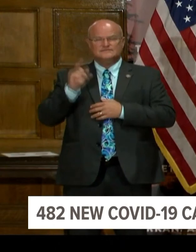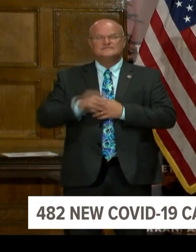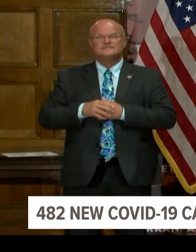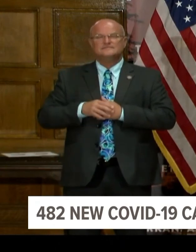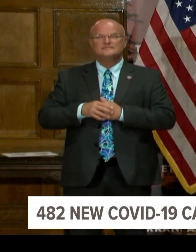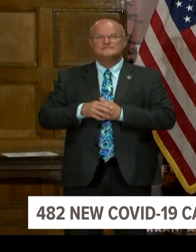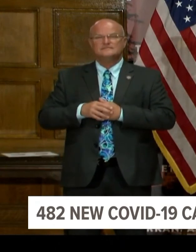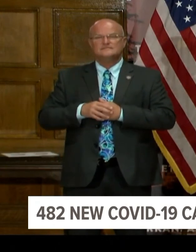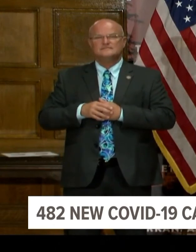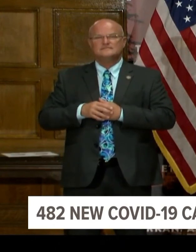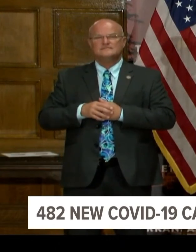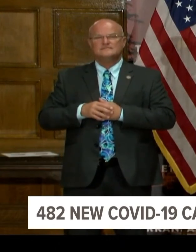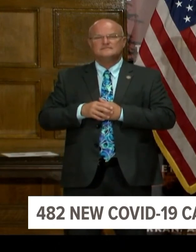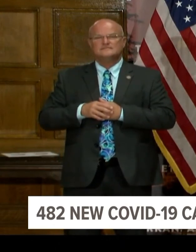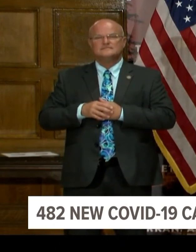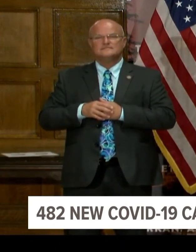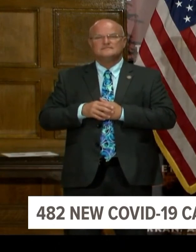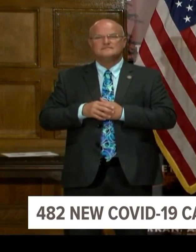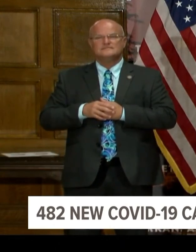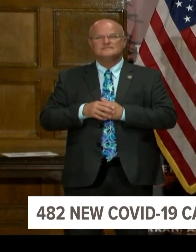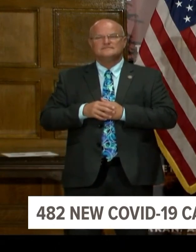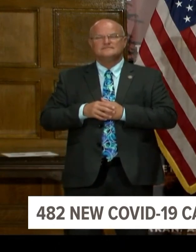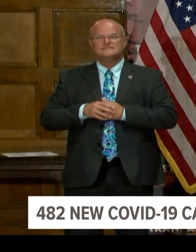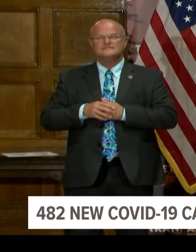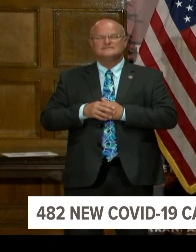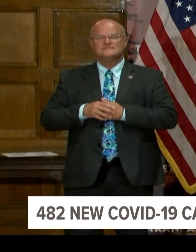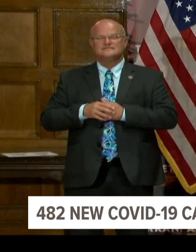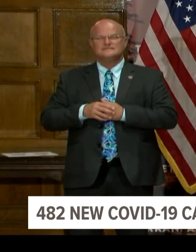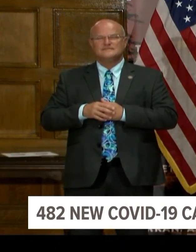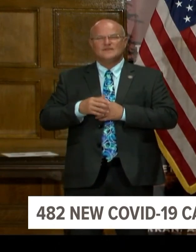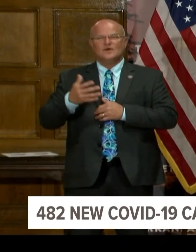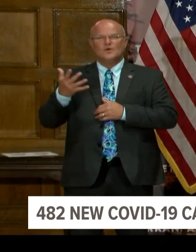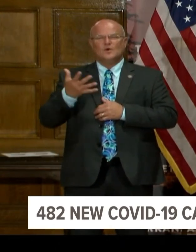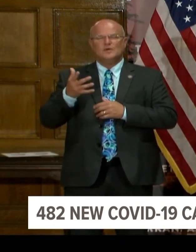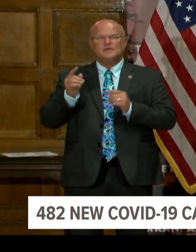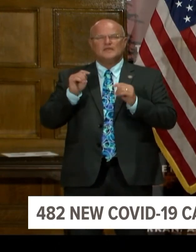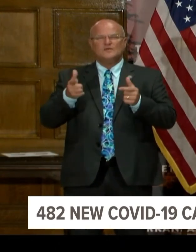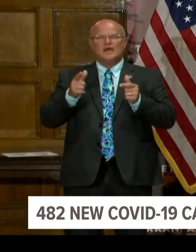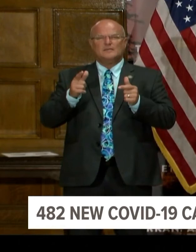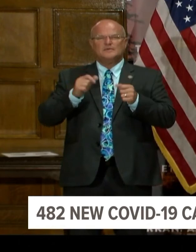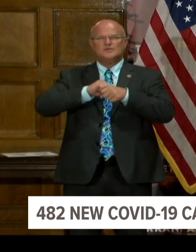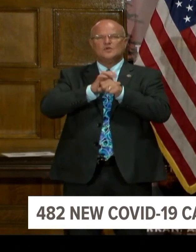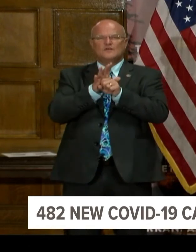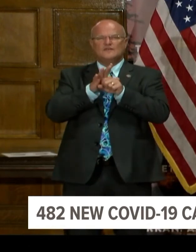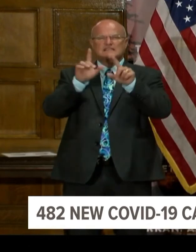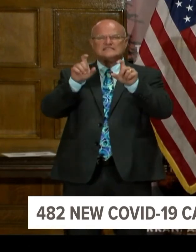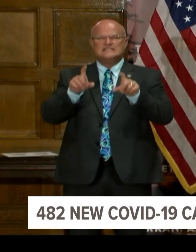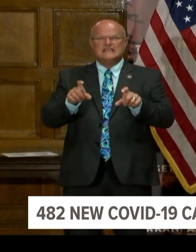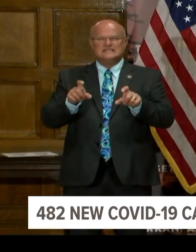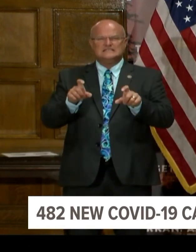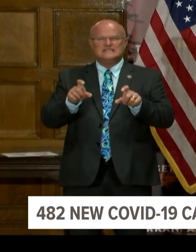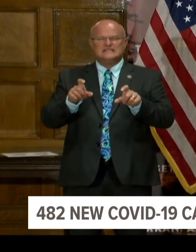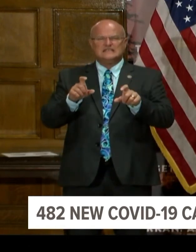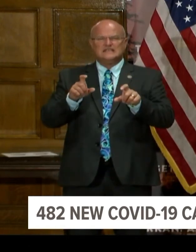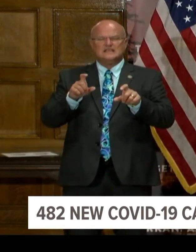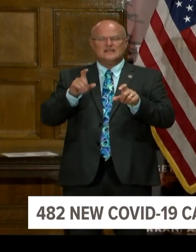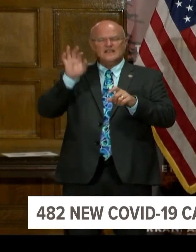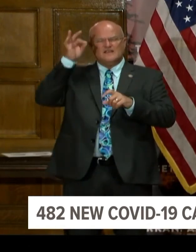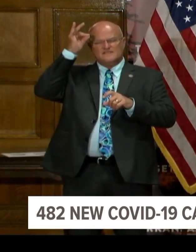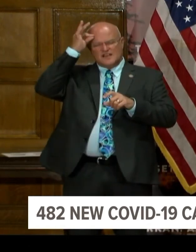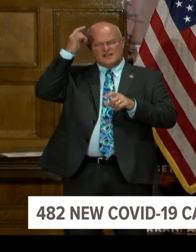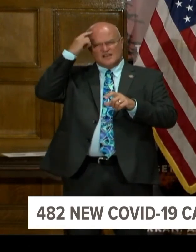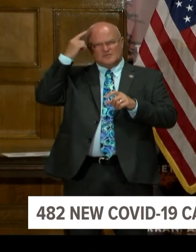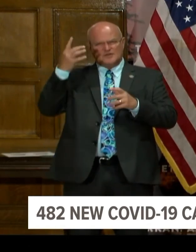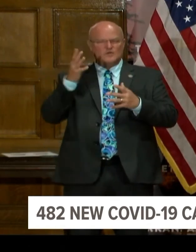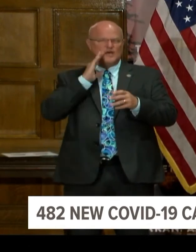yet. Governor, you mentioned the rapid coronavirus test being distributed by the federal government.